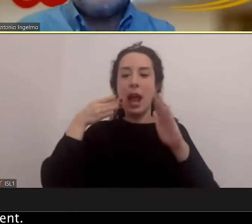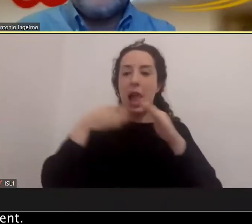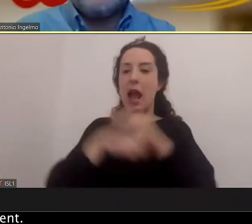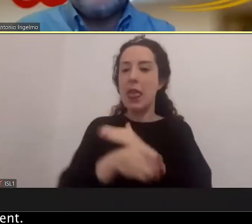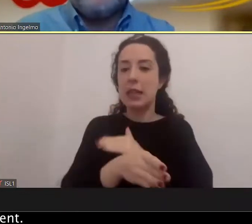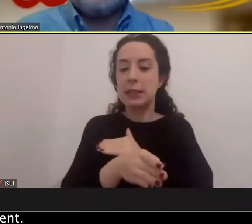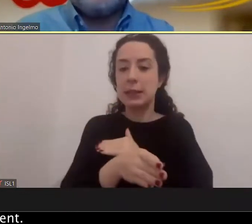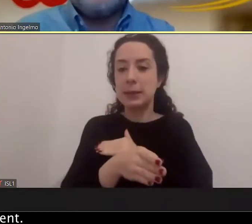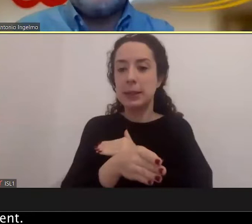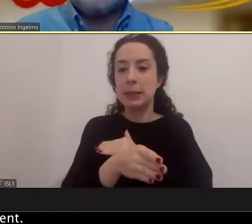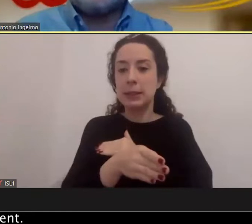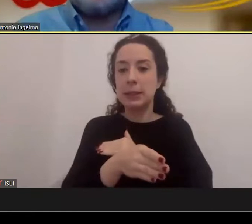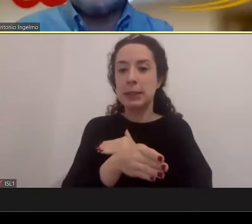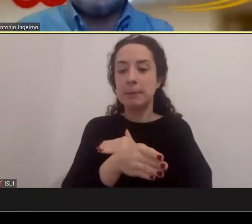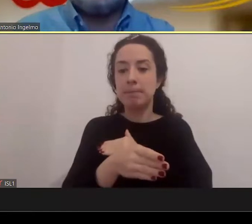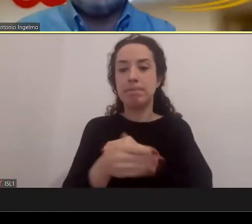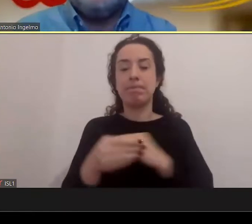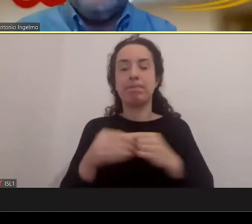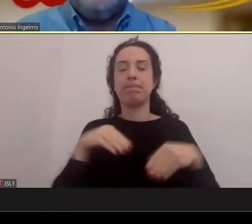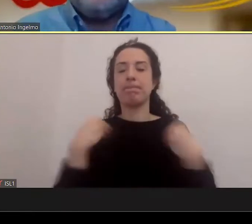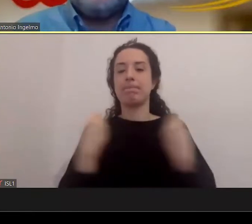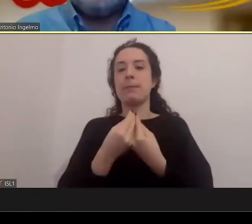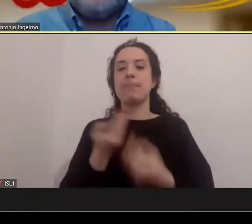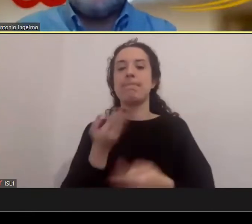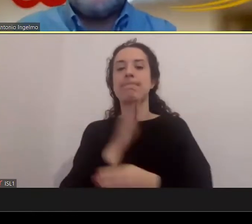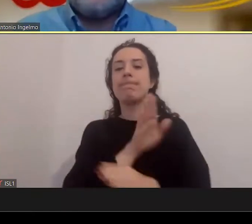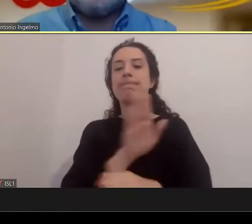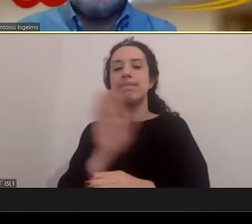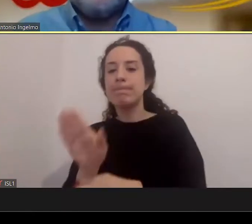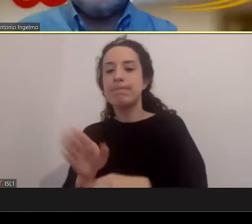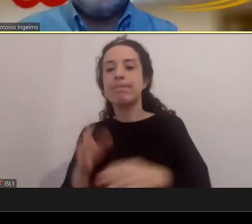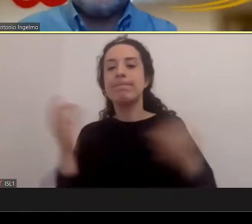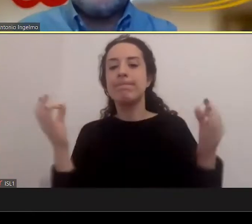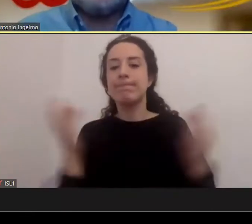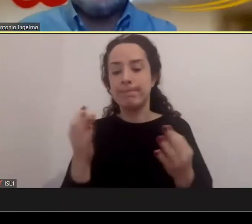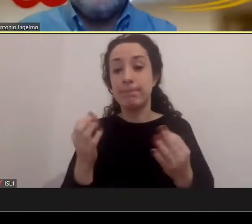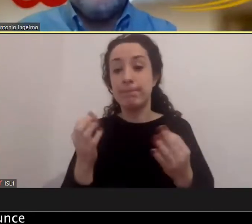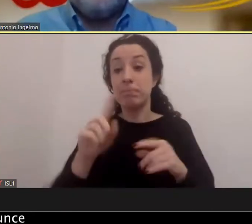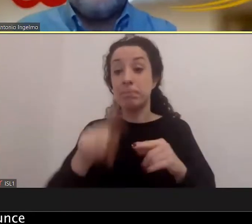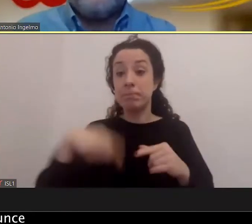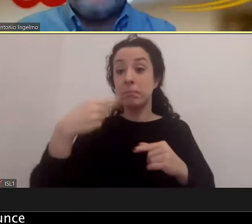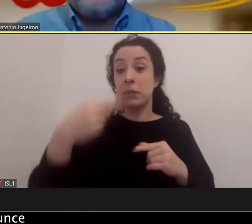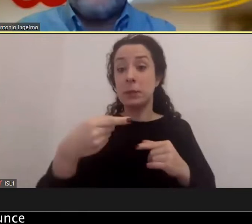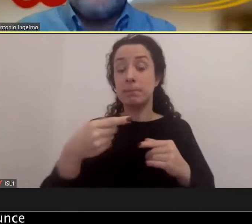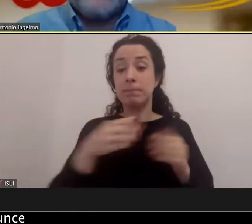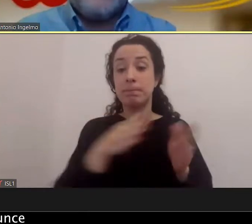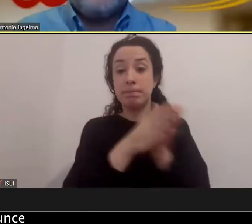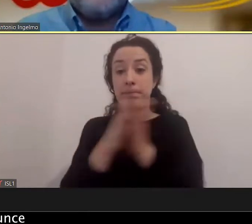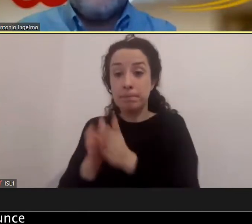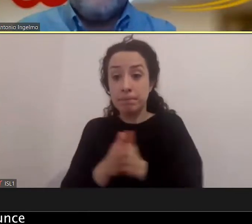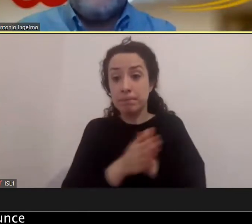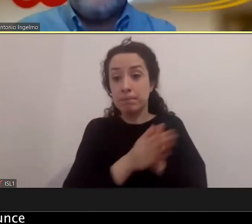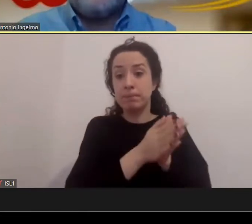the stakeholders they represent. After that, my colleagues from